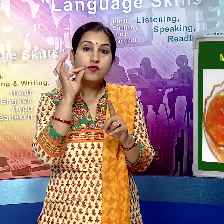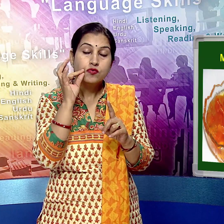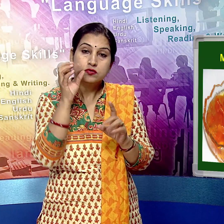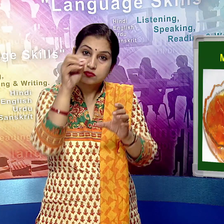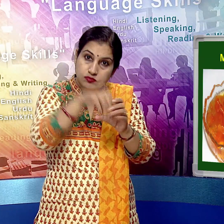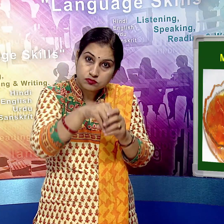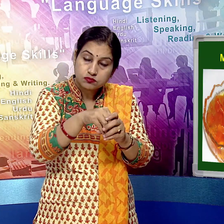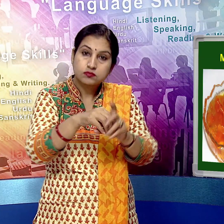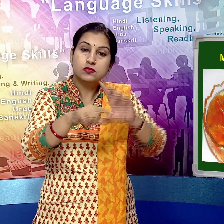till they become soft.